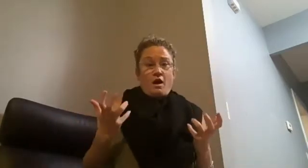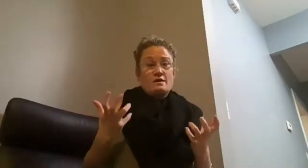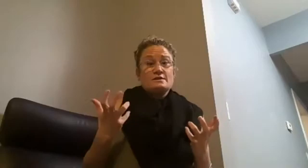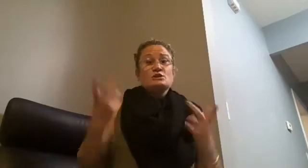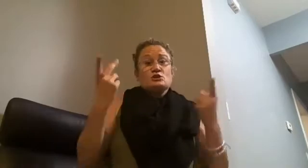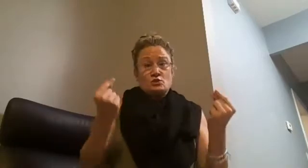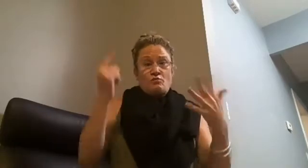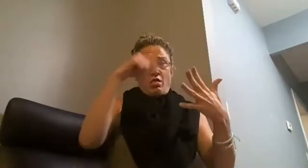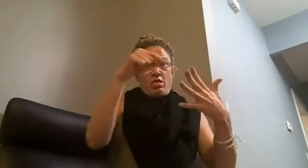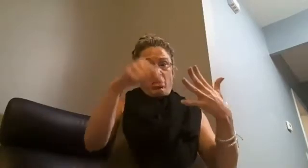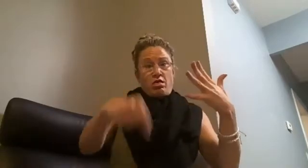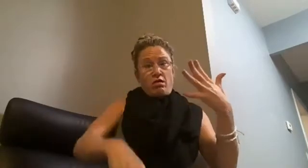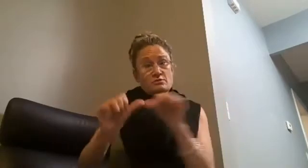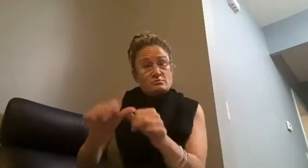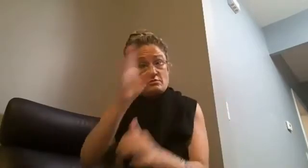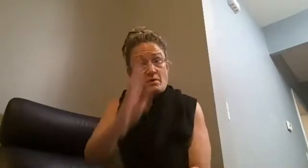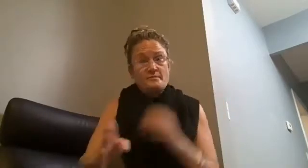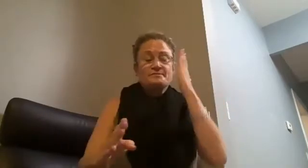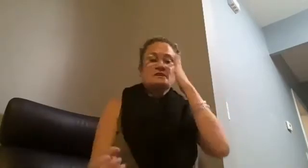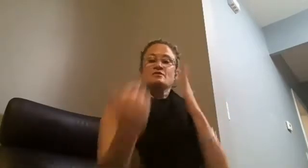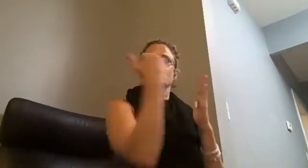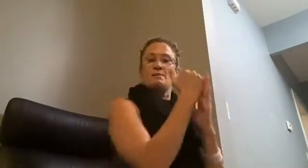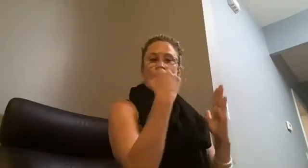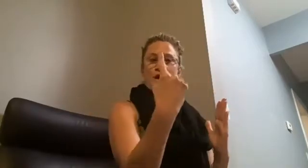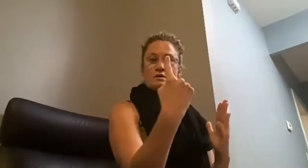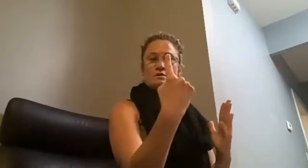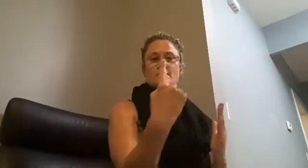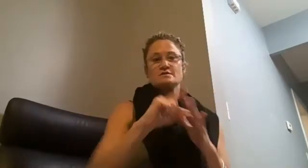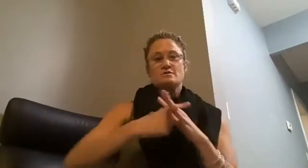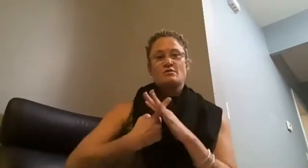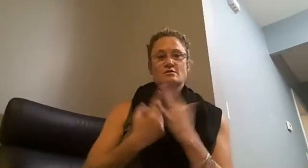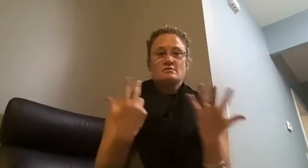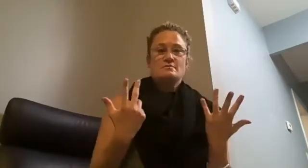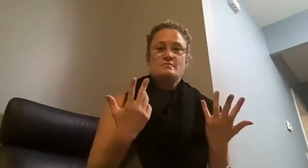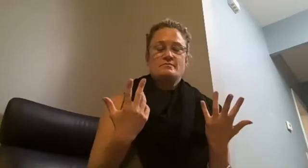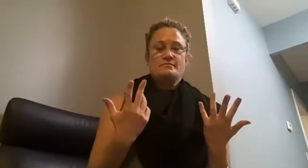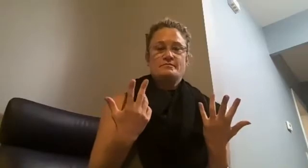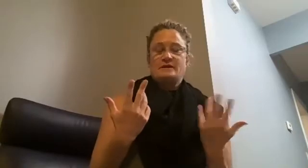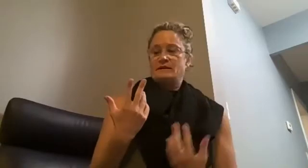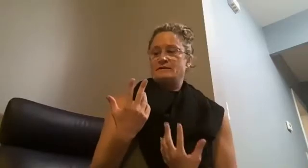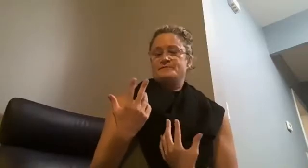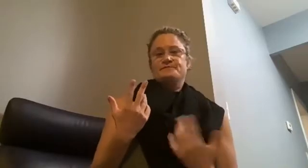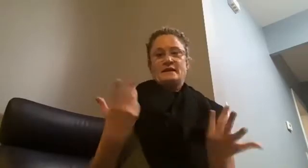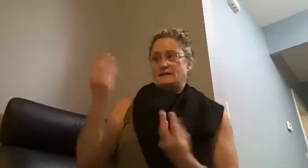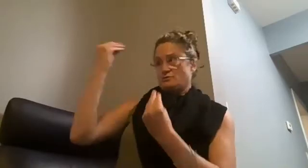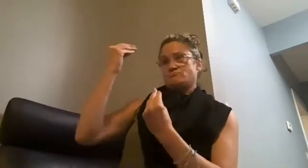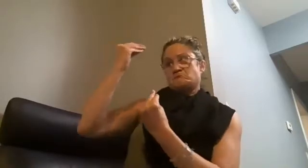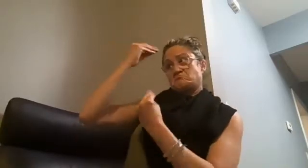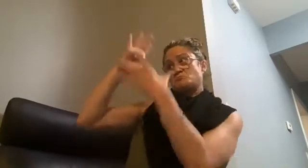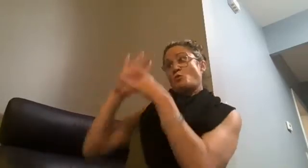And so we started working step one on day one. And my sponsor gave me the space to tell my story. And he